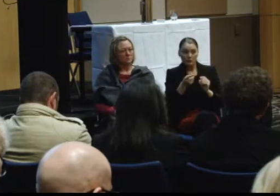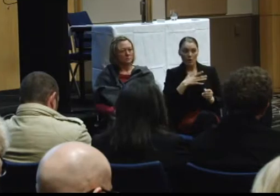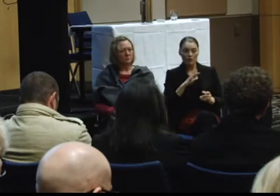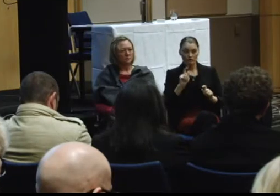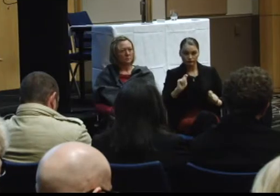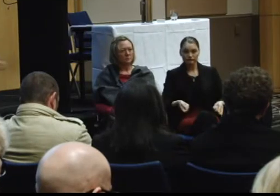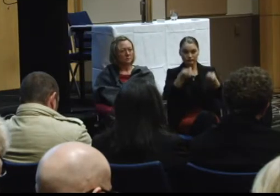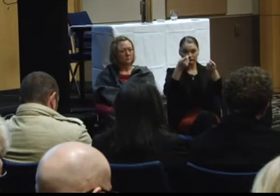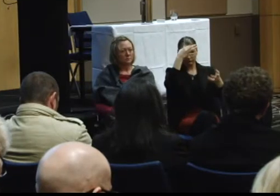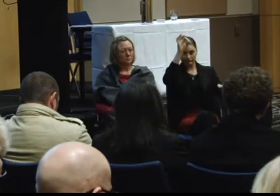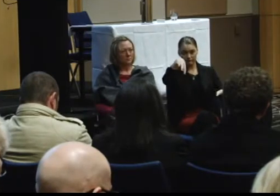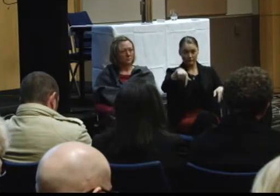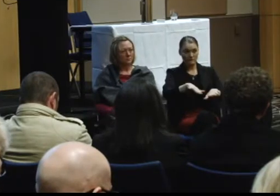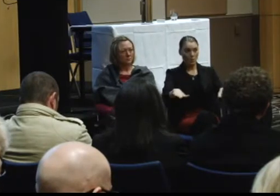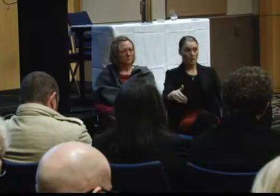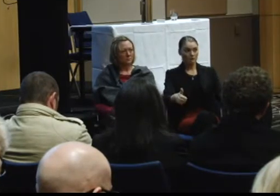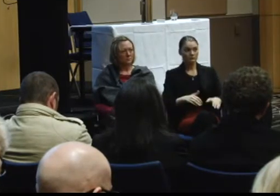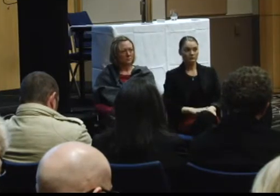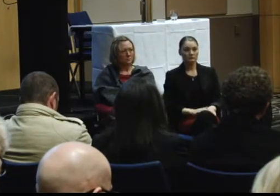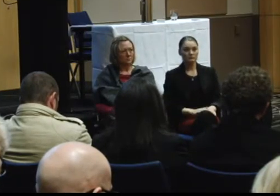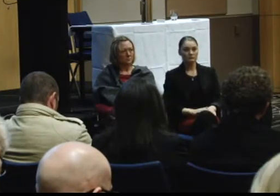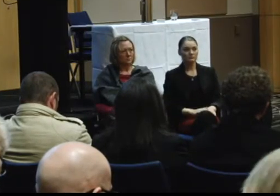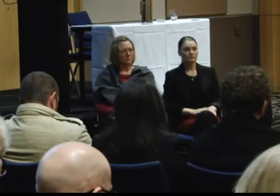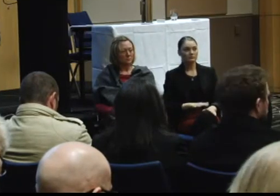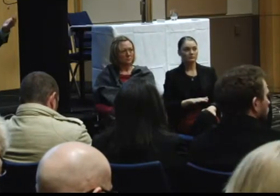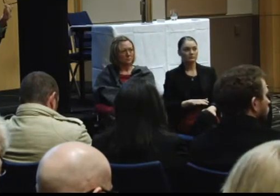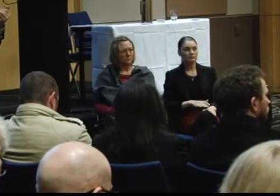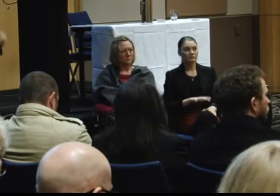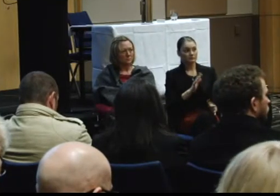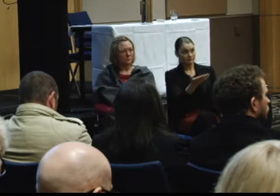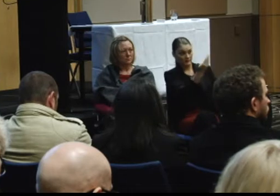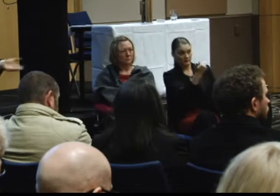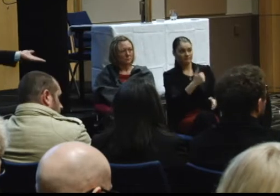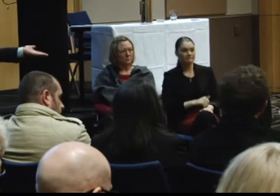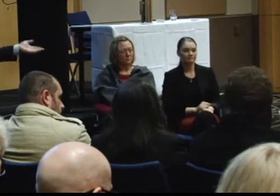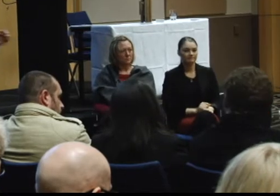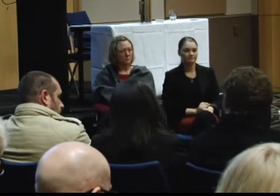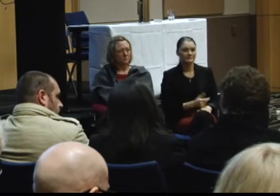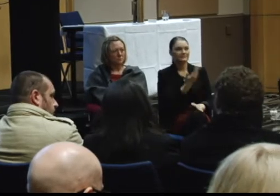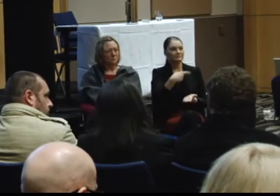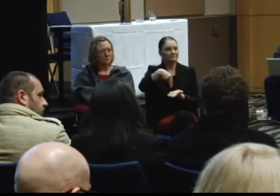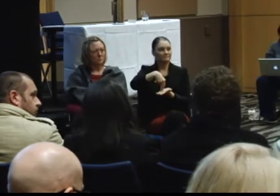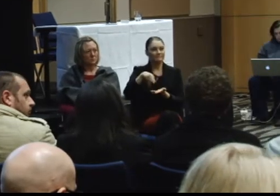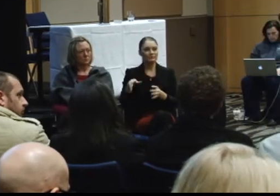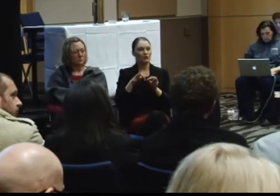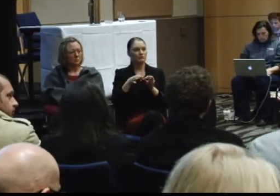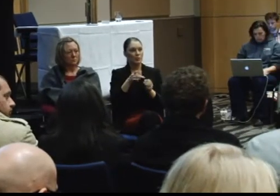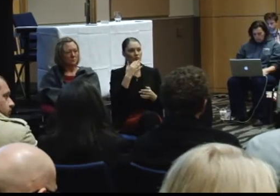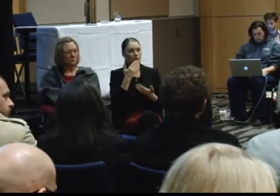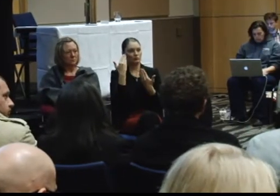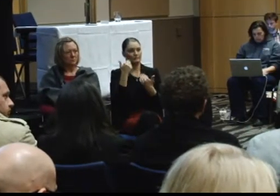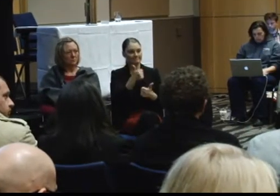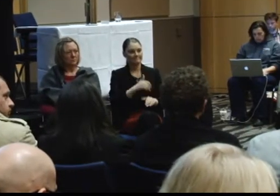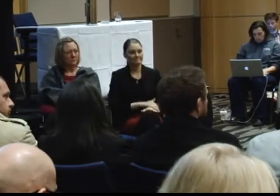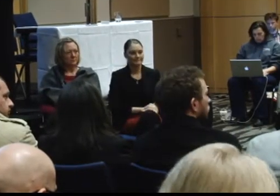to throw out to the floor. So just don't be shy. Come forward. Please come and stand next to the interpreters as you're talking.